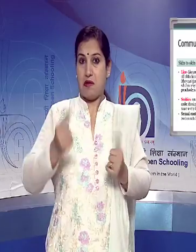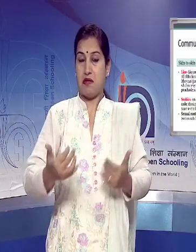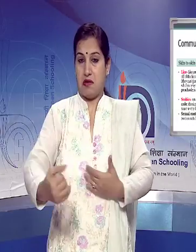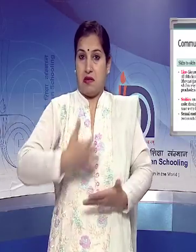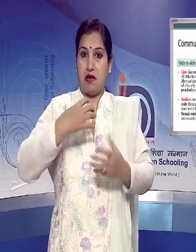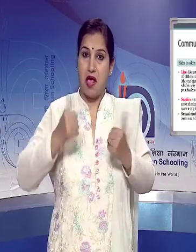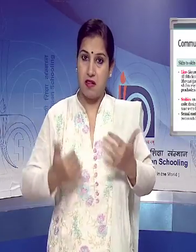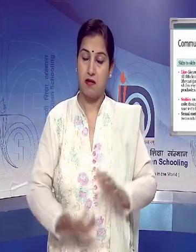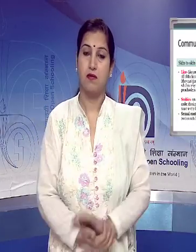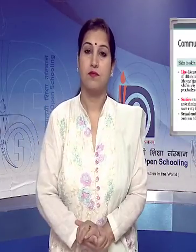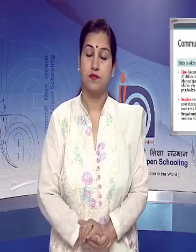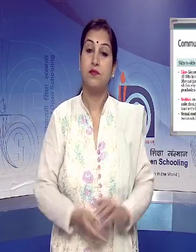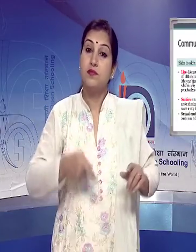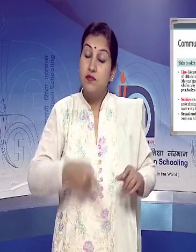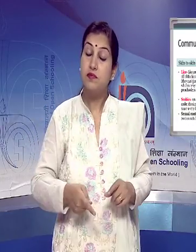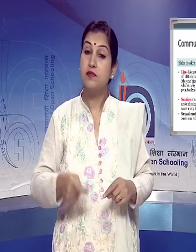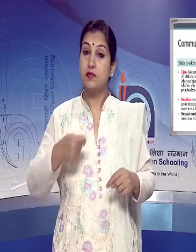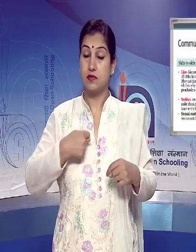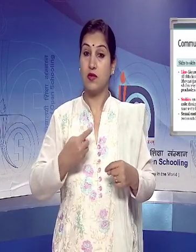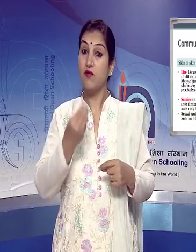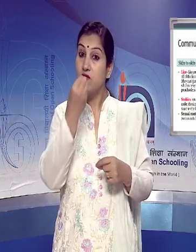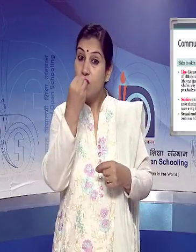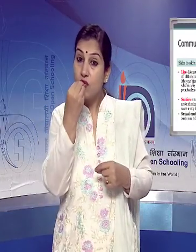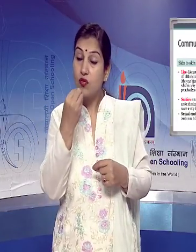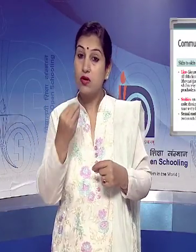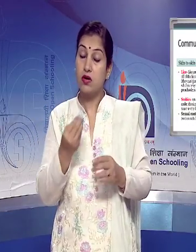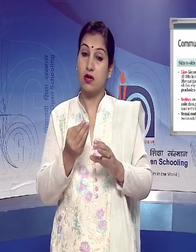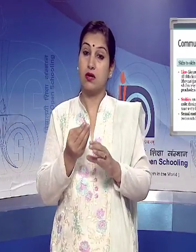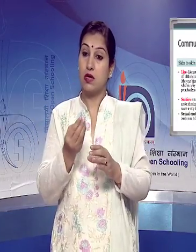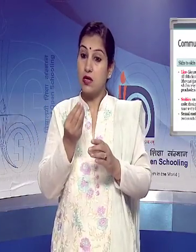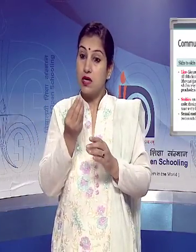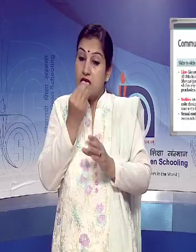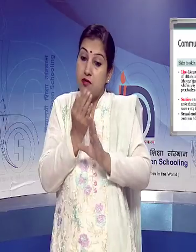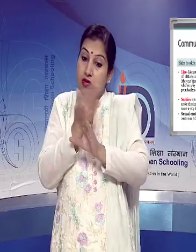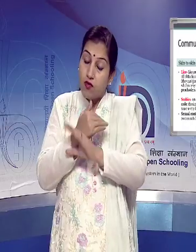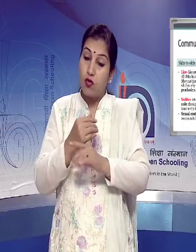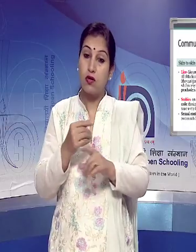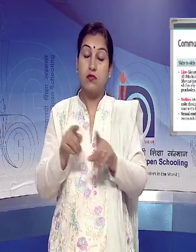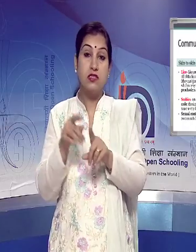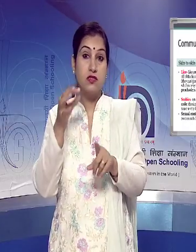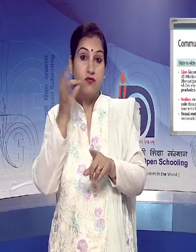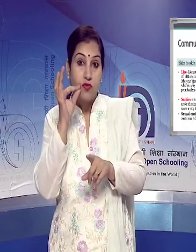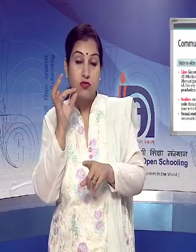So that is why we should wash our food, especially fruits and vegetables,